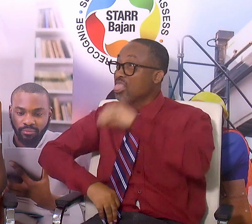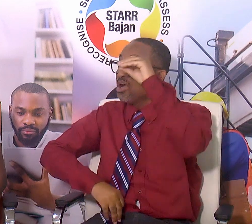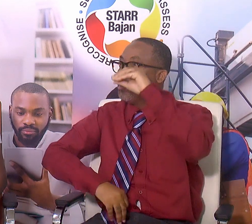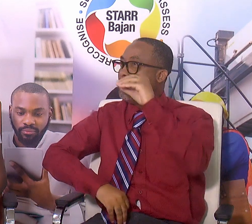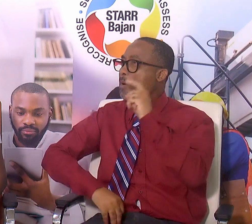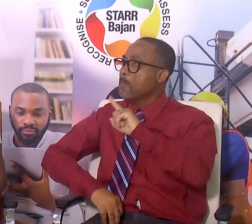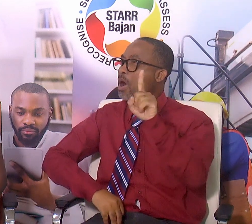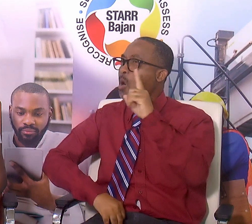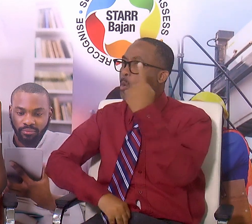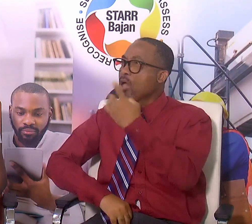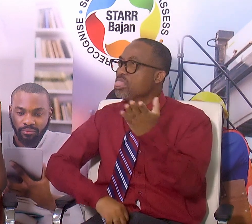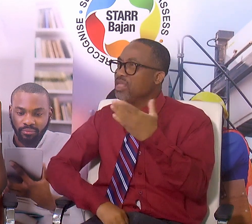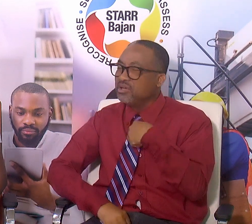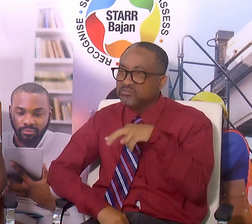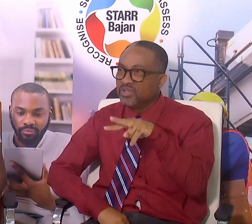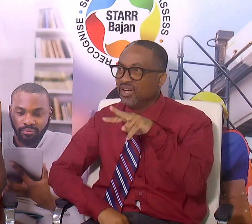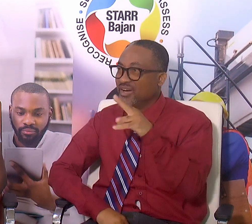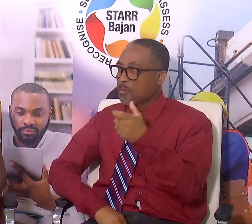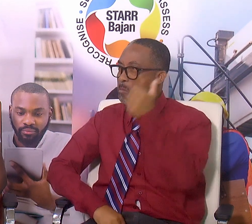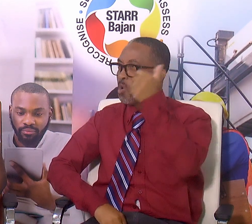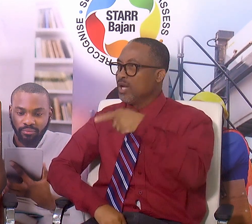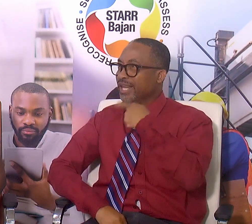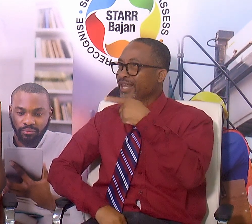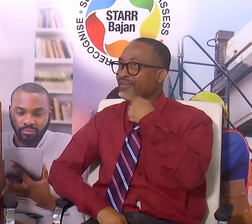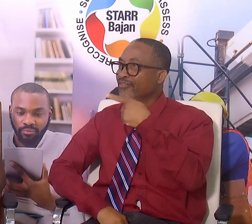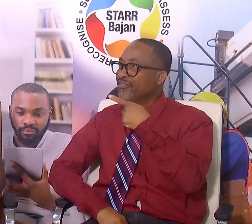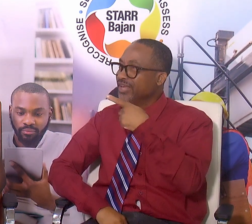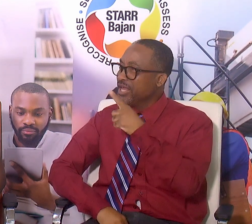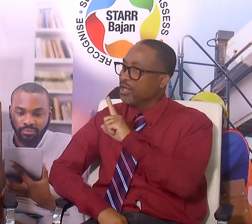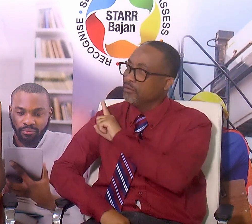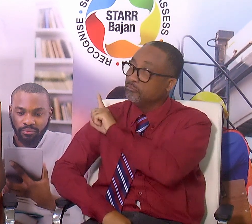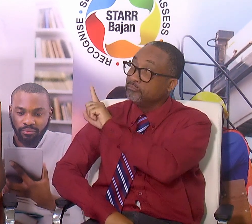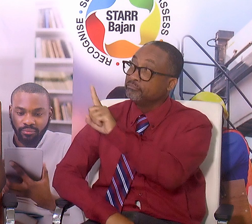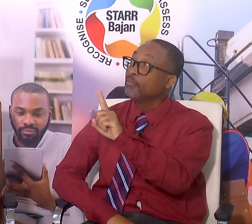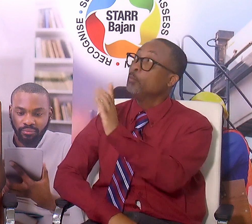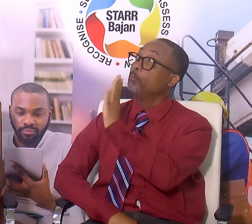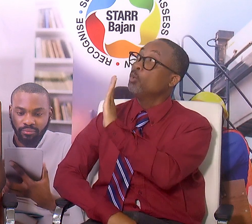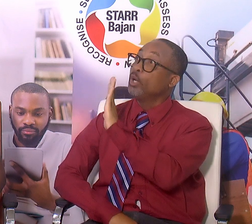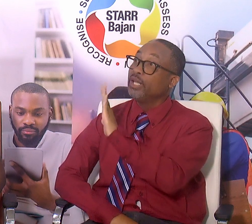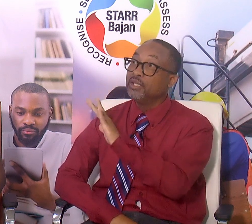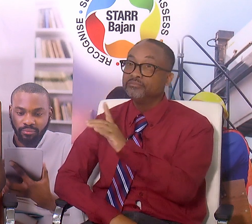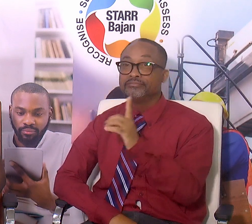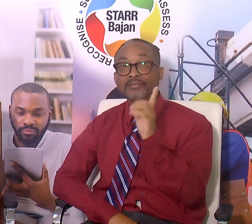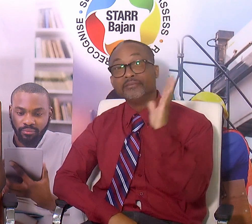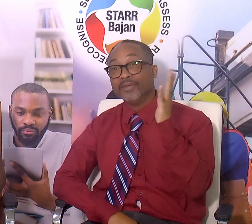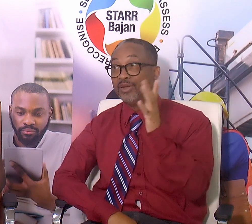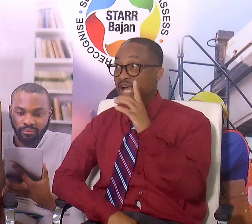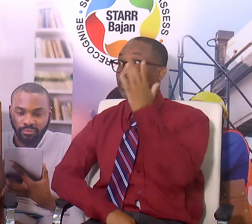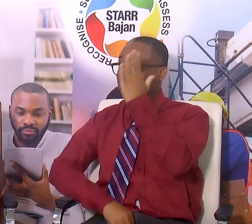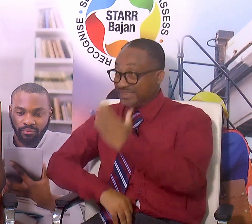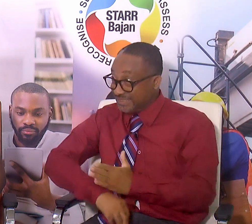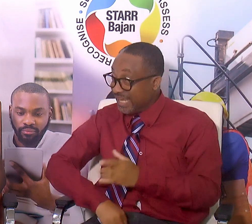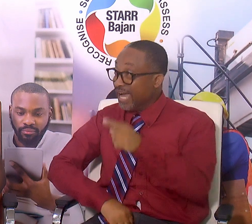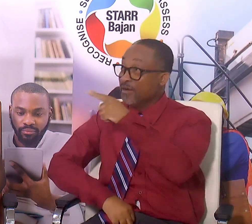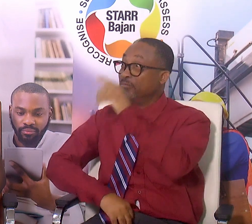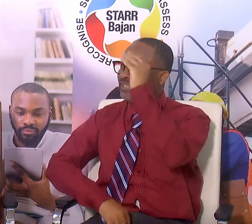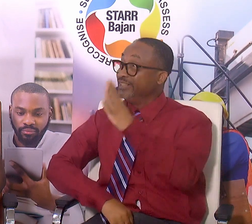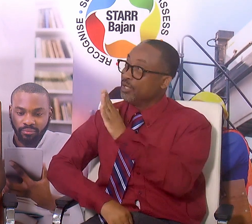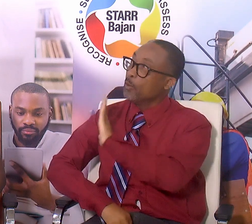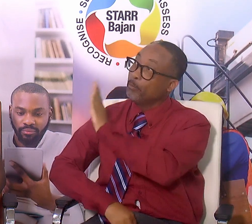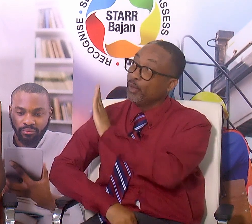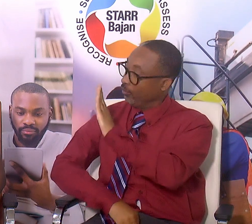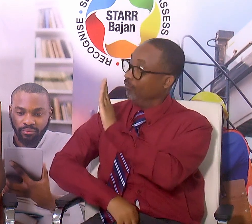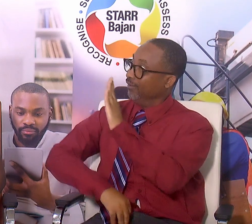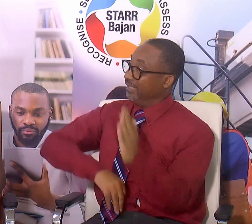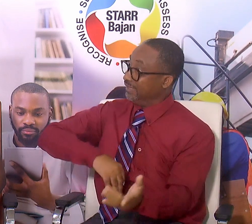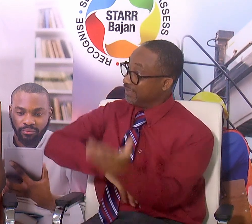was a really big learning experience. And I remember it was a lot of hearing students it's a hearing school, there's a hearing